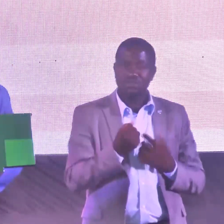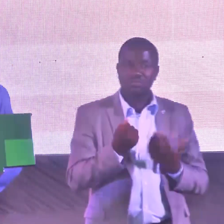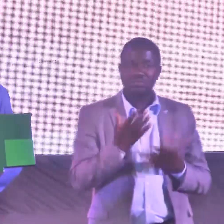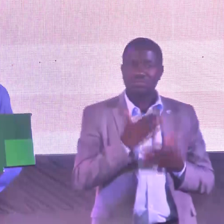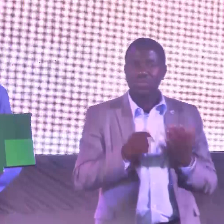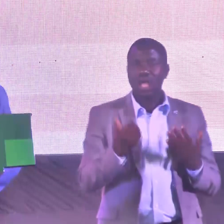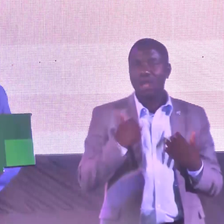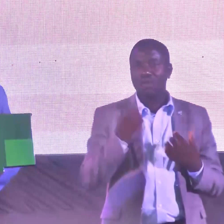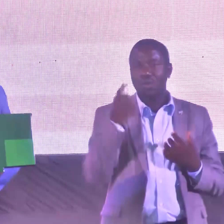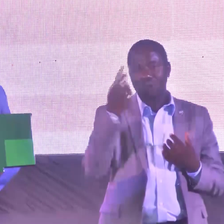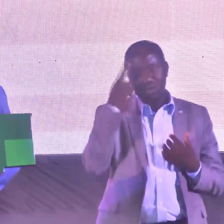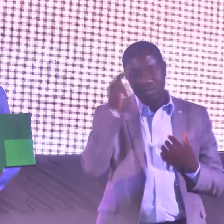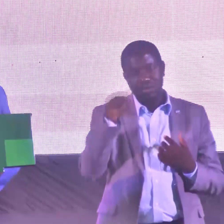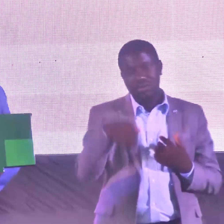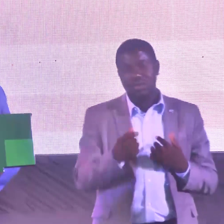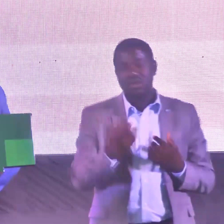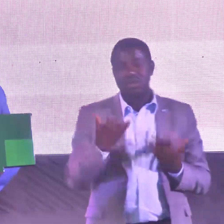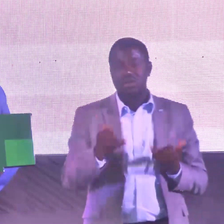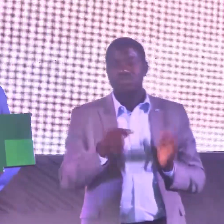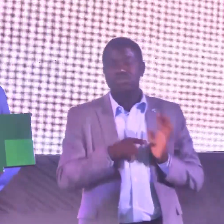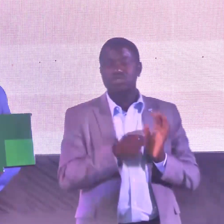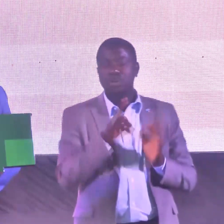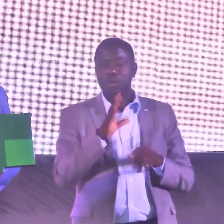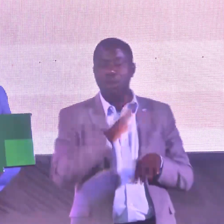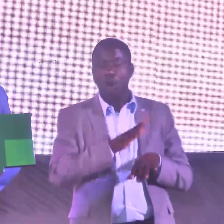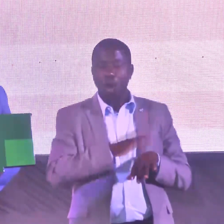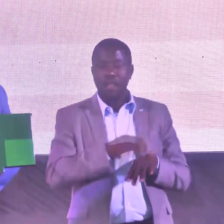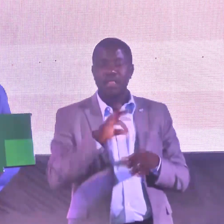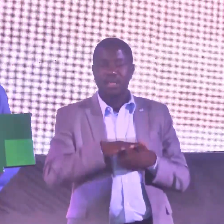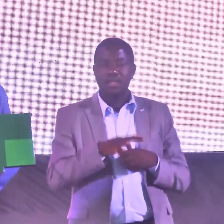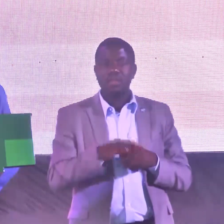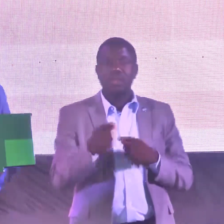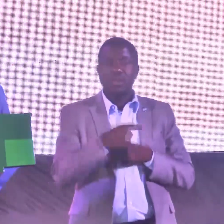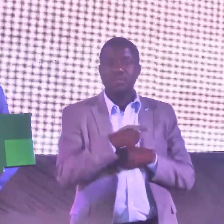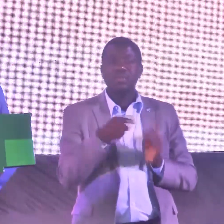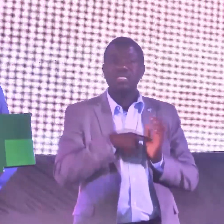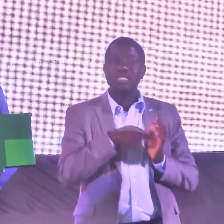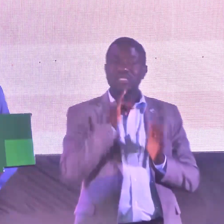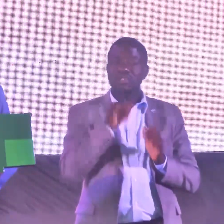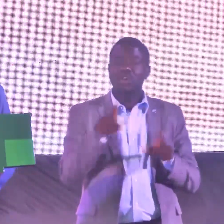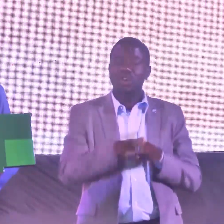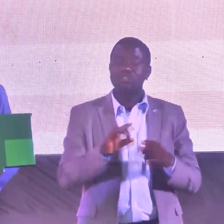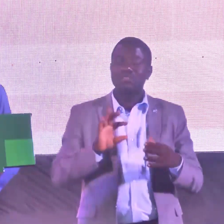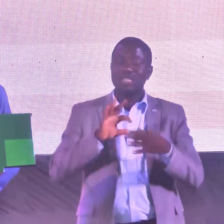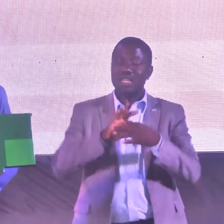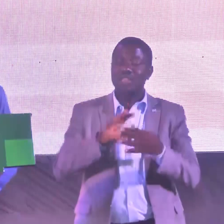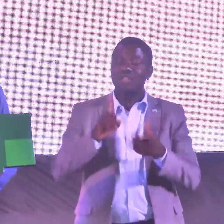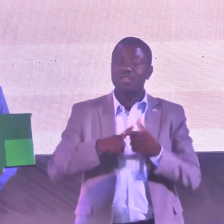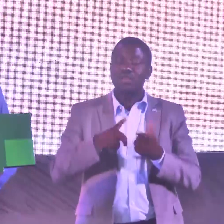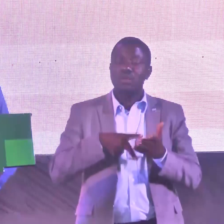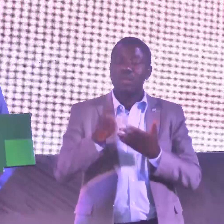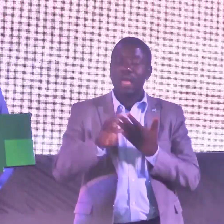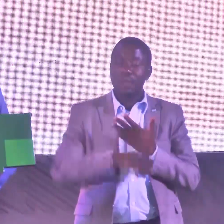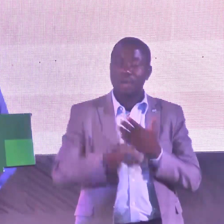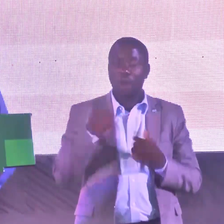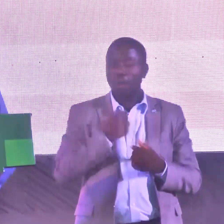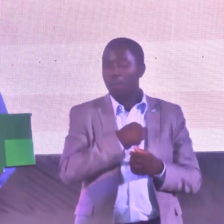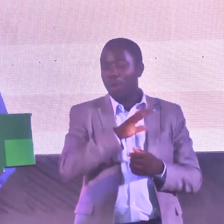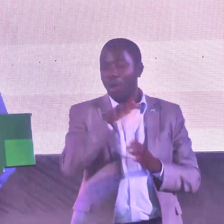another, does not show up on election day. This is also tied to payment, because we all know